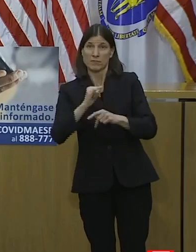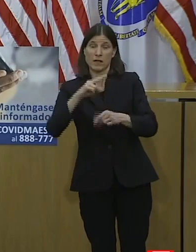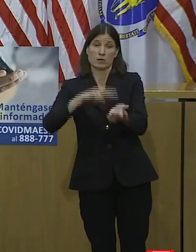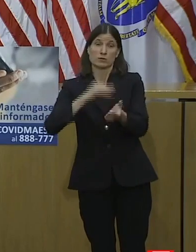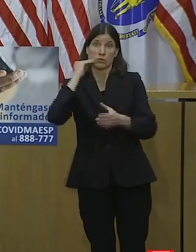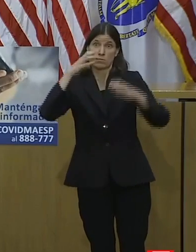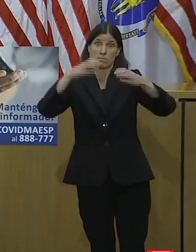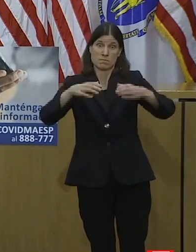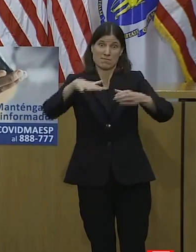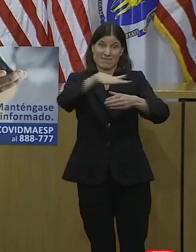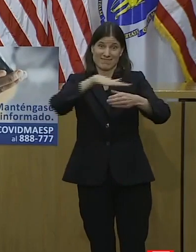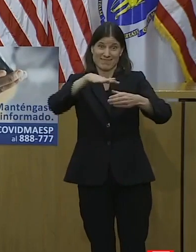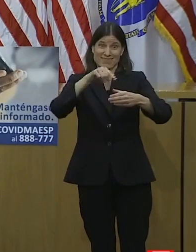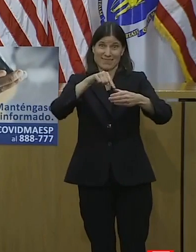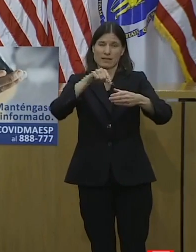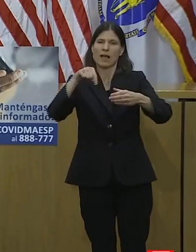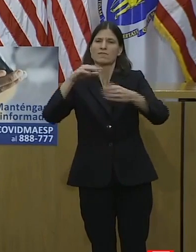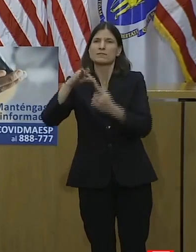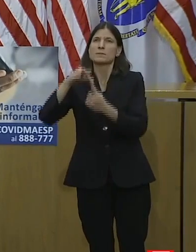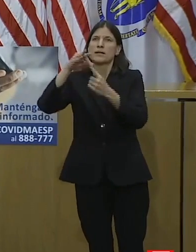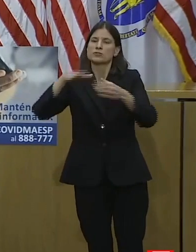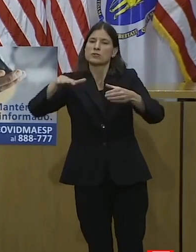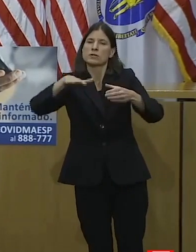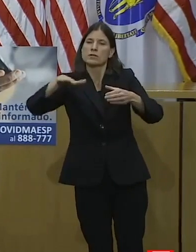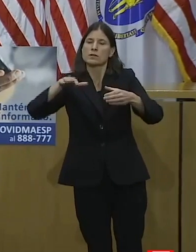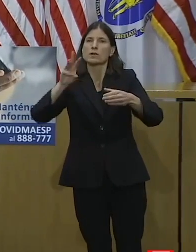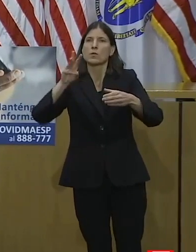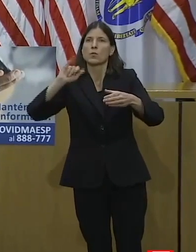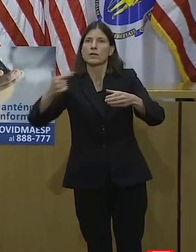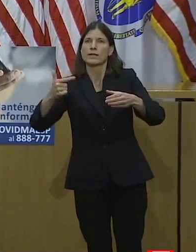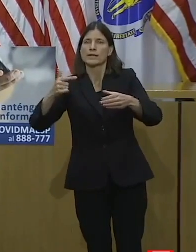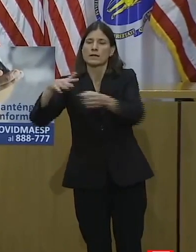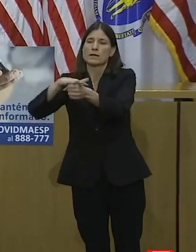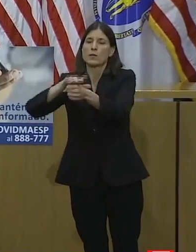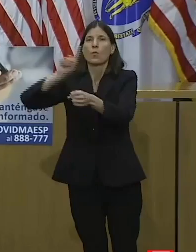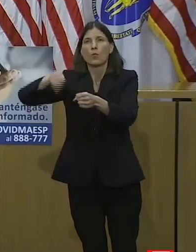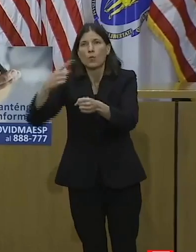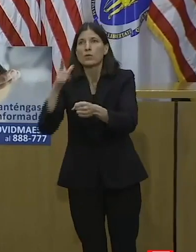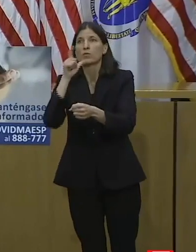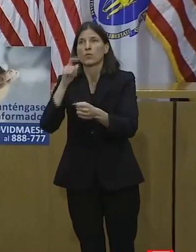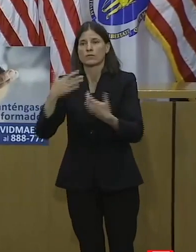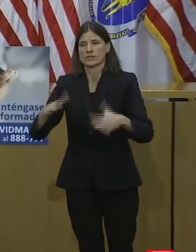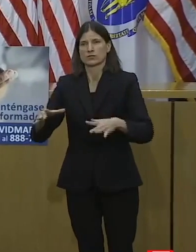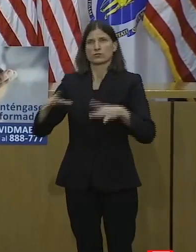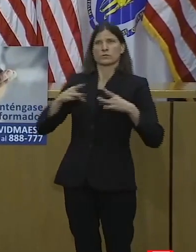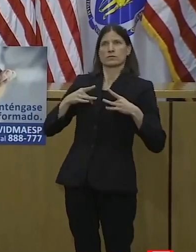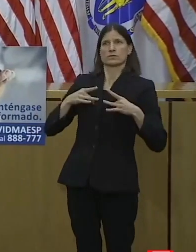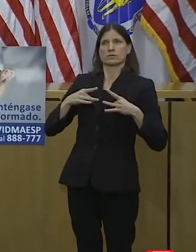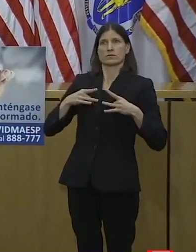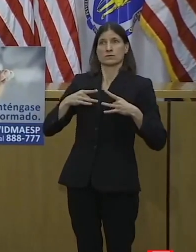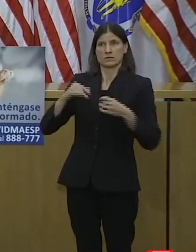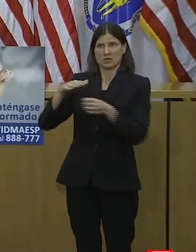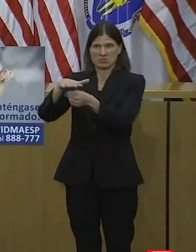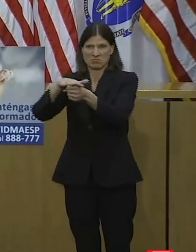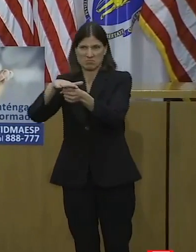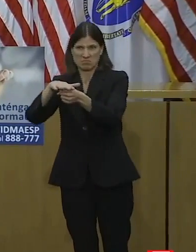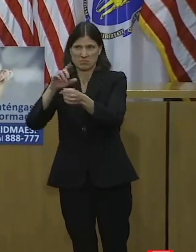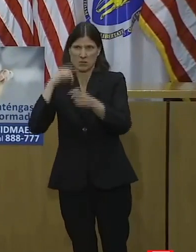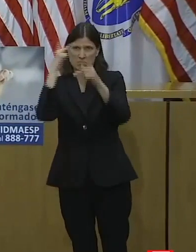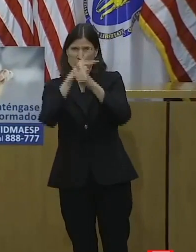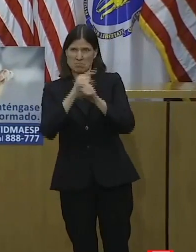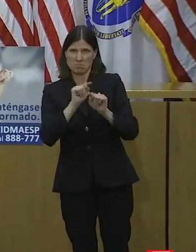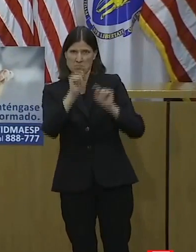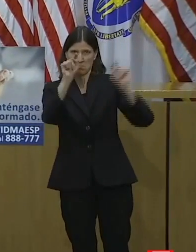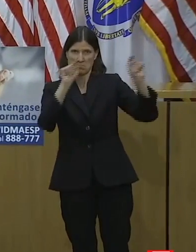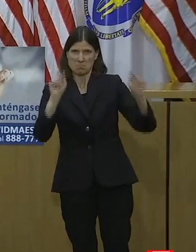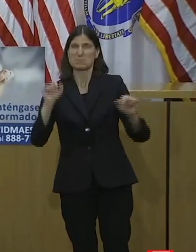control, dedicated staffing units so that the staff are not migrating from non-COVID to COVID units, and the additional